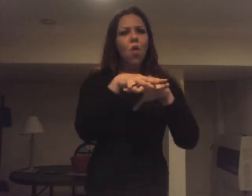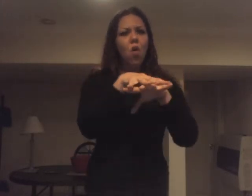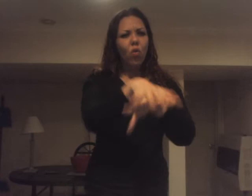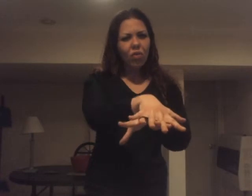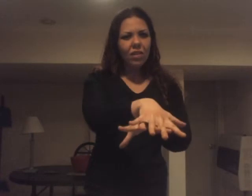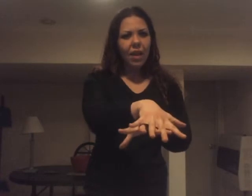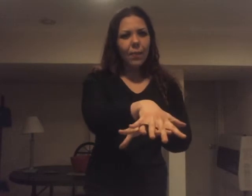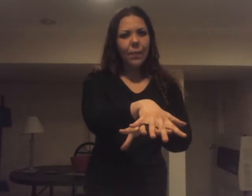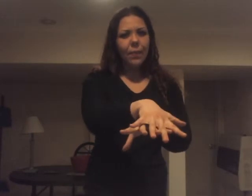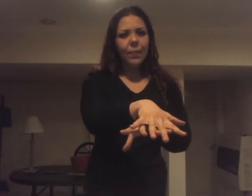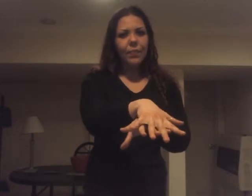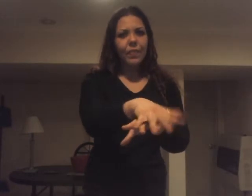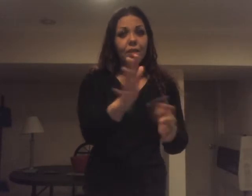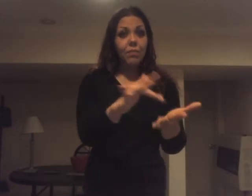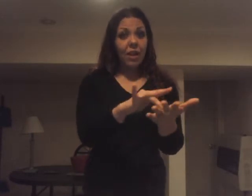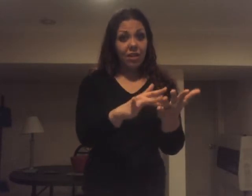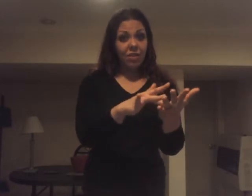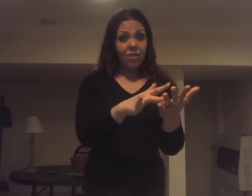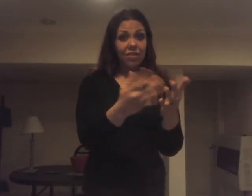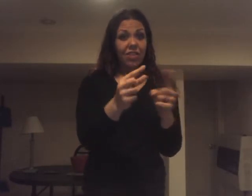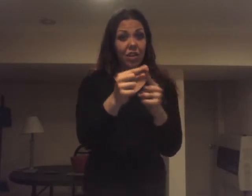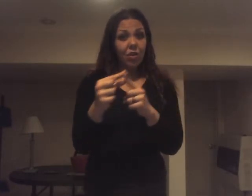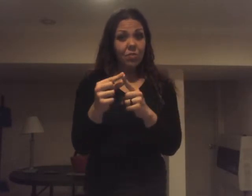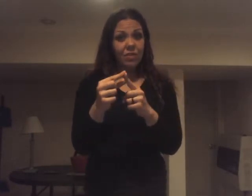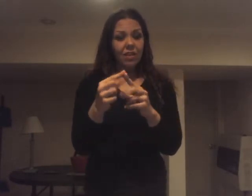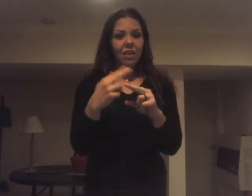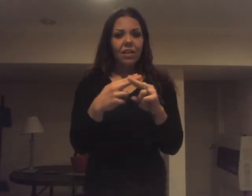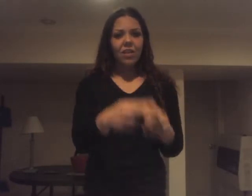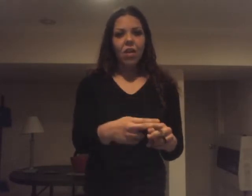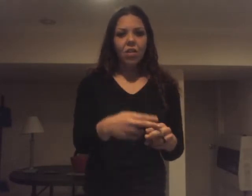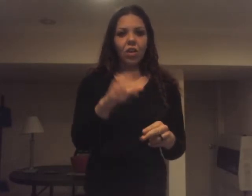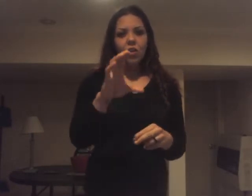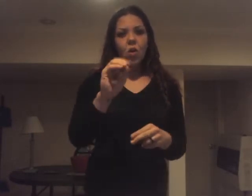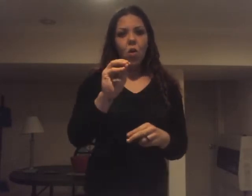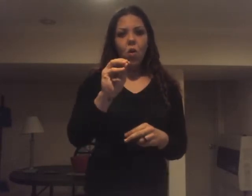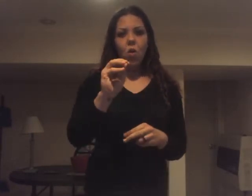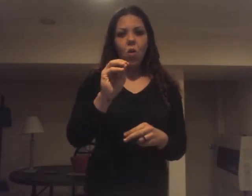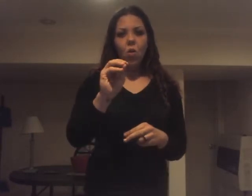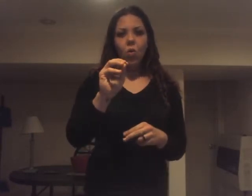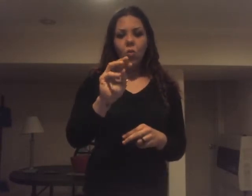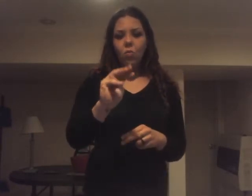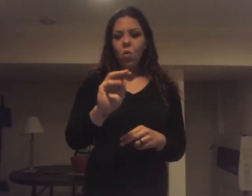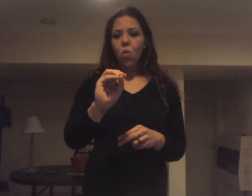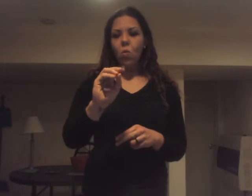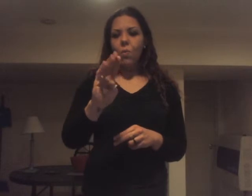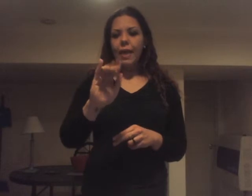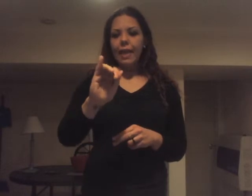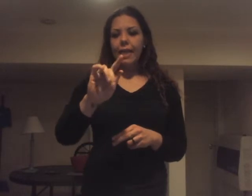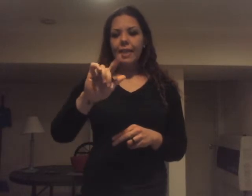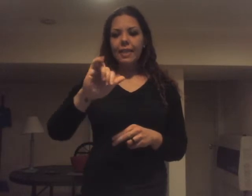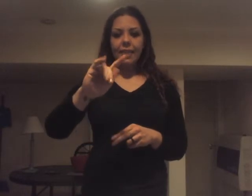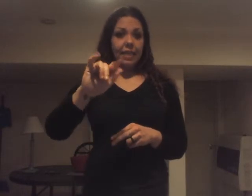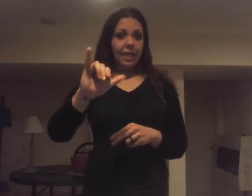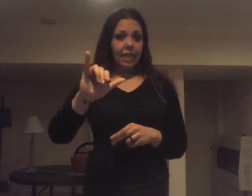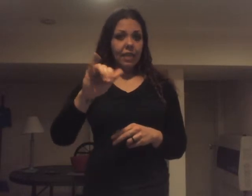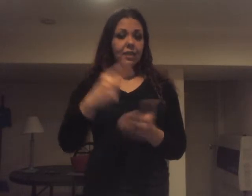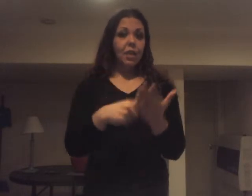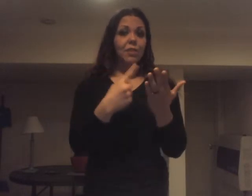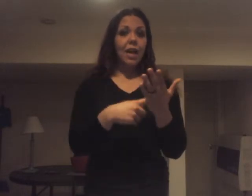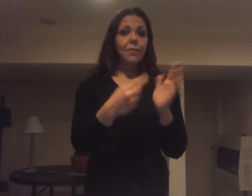what in medical terms they call comorbidity. That is, sometimes they will diagnose you as suffering